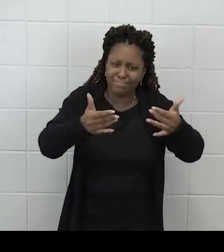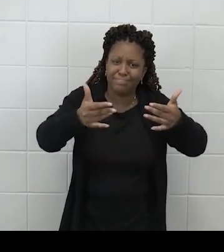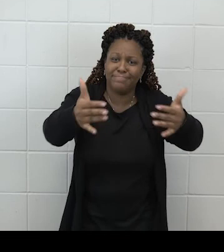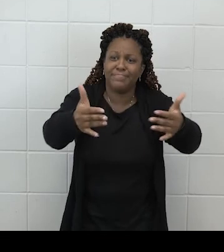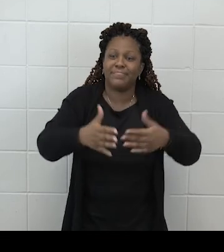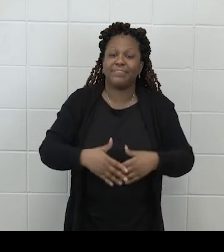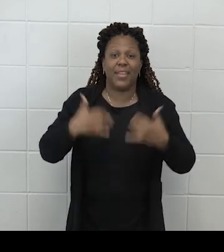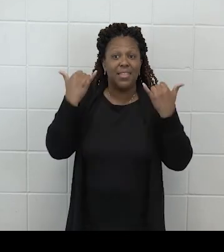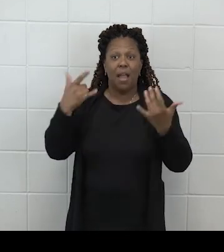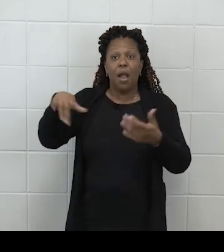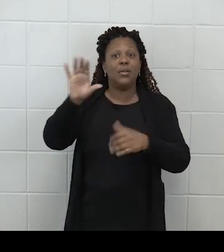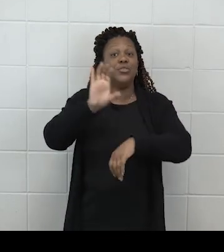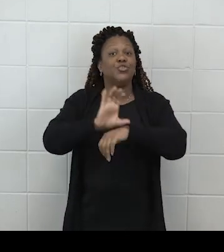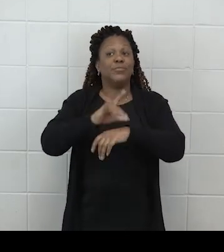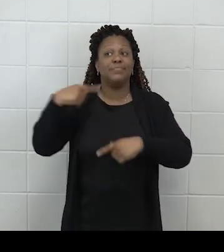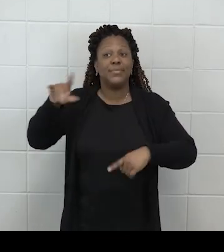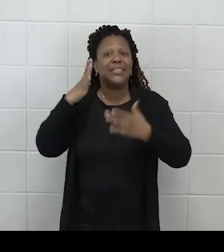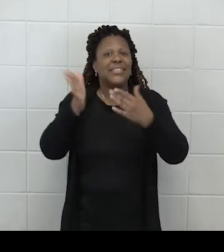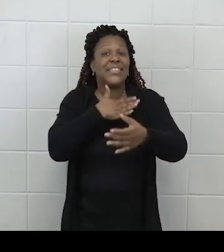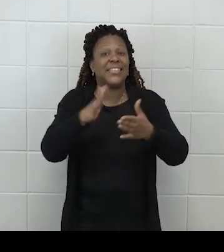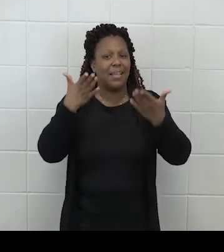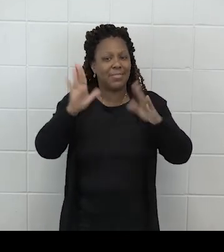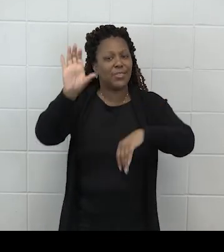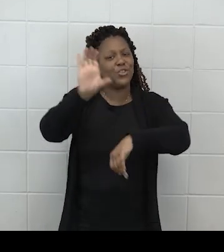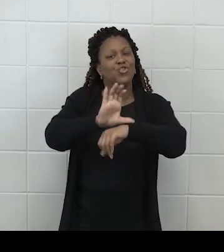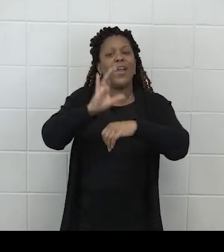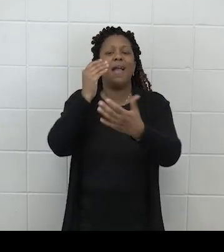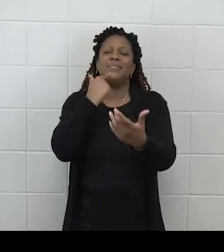we sing right now, let the church say amen.